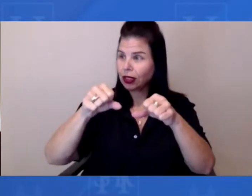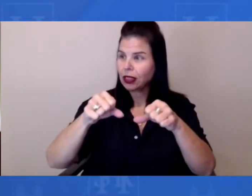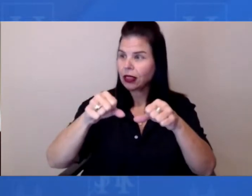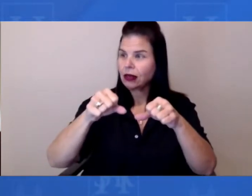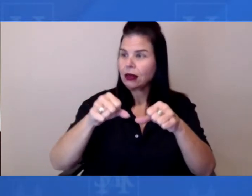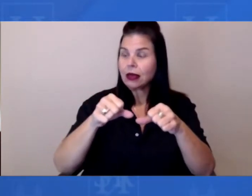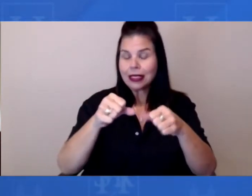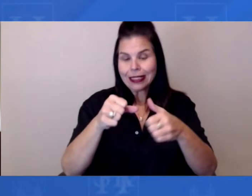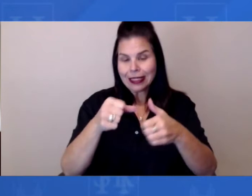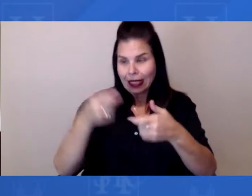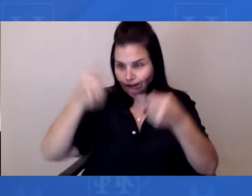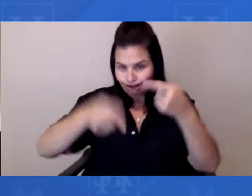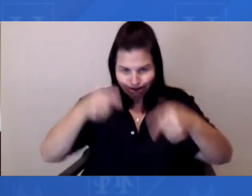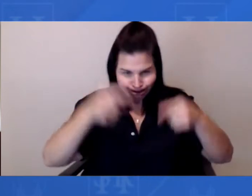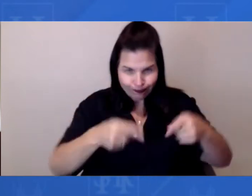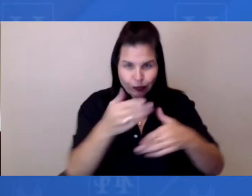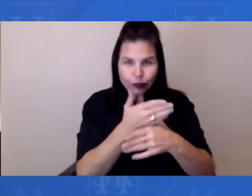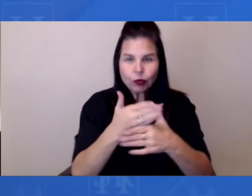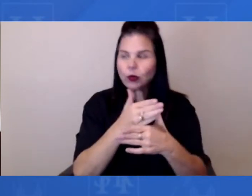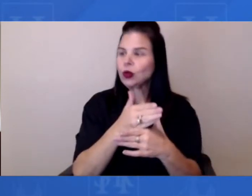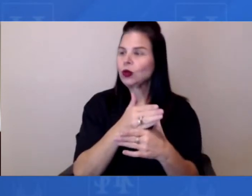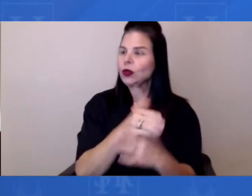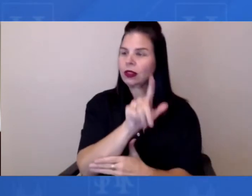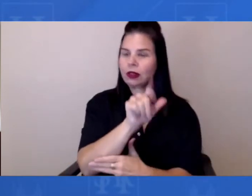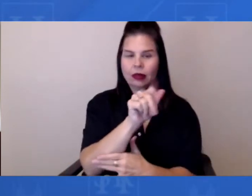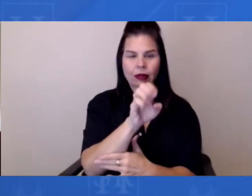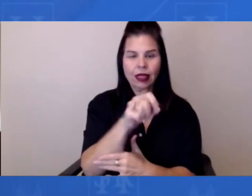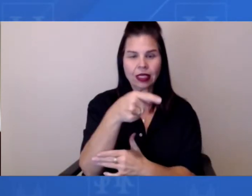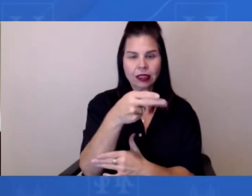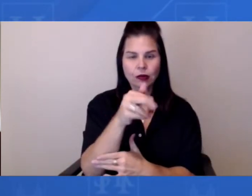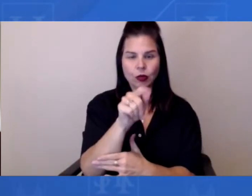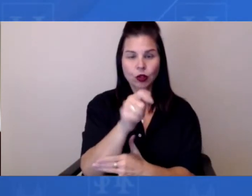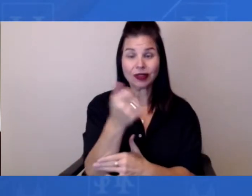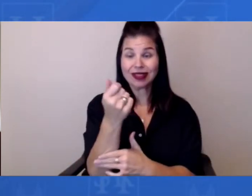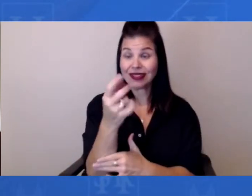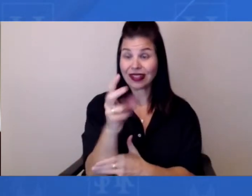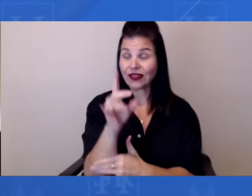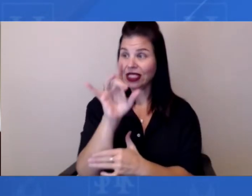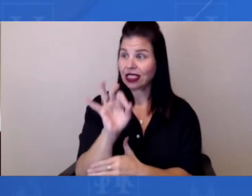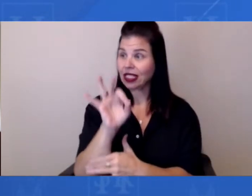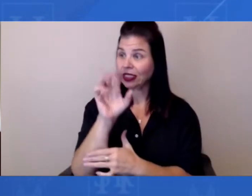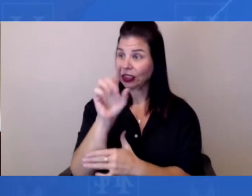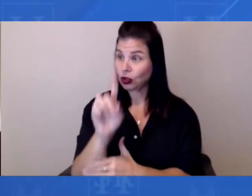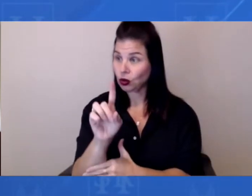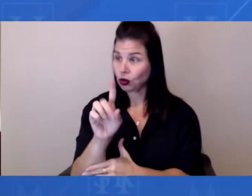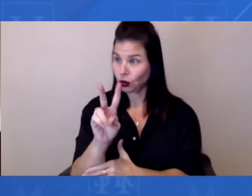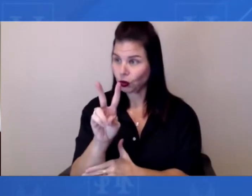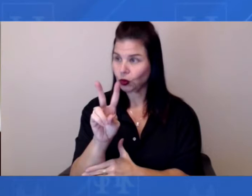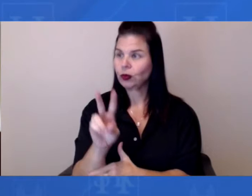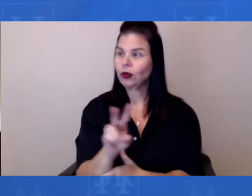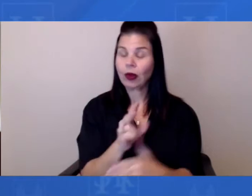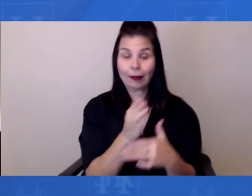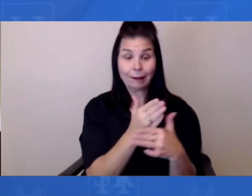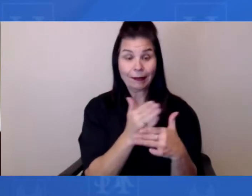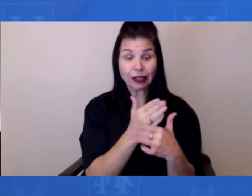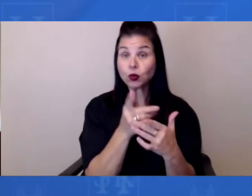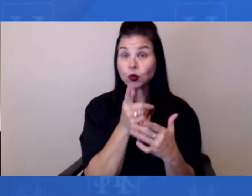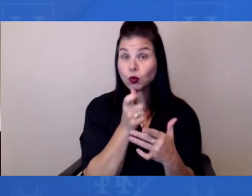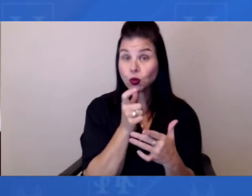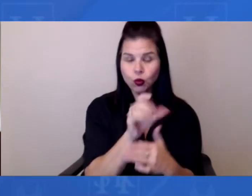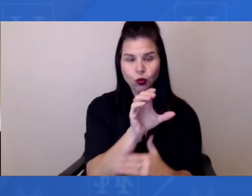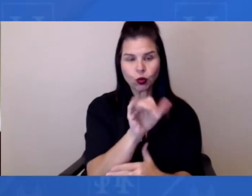1792, between the Crown and the Mississaugas of the Credit First Nation.